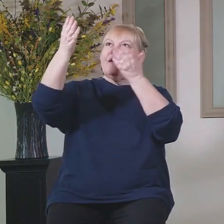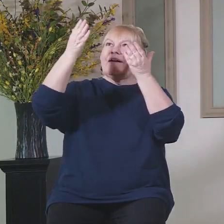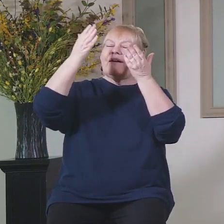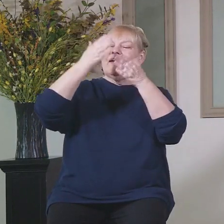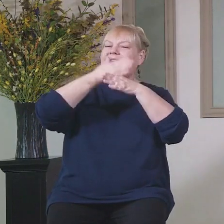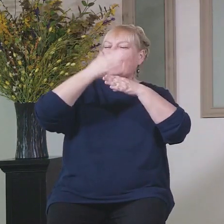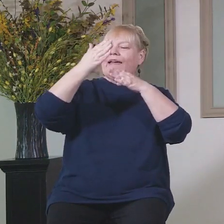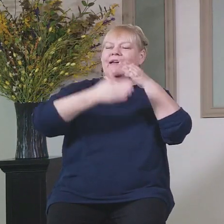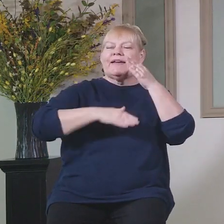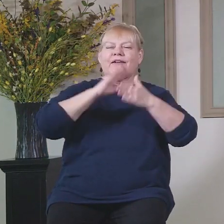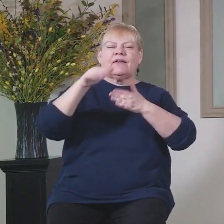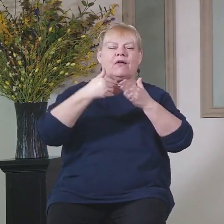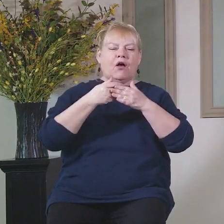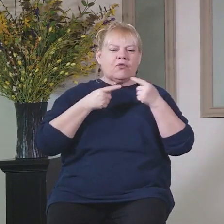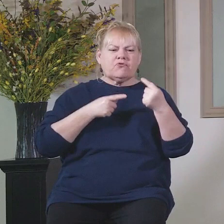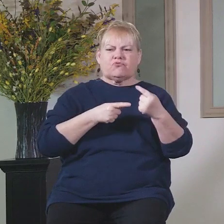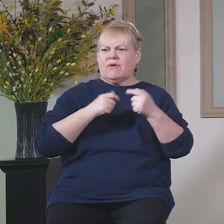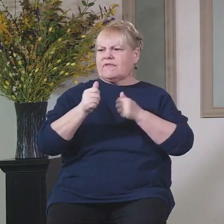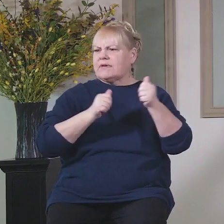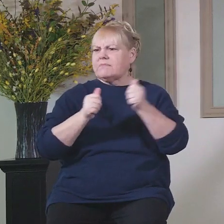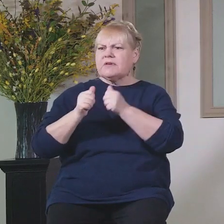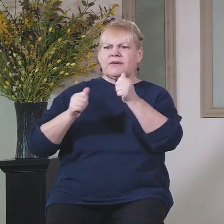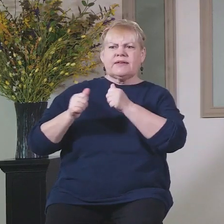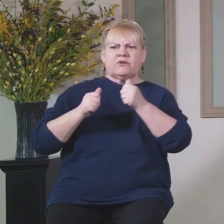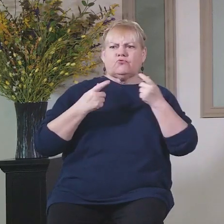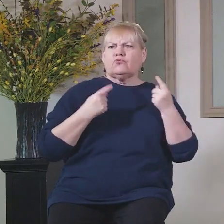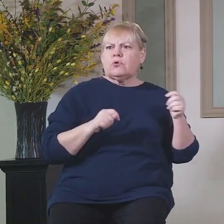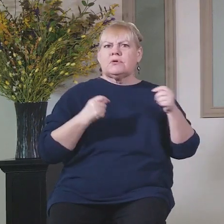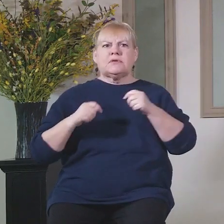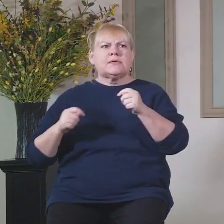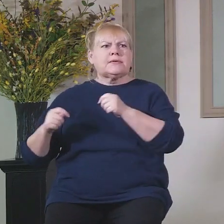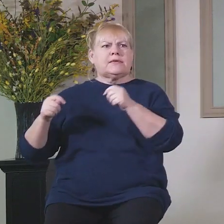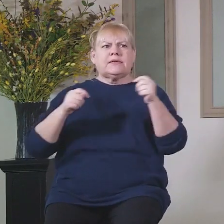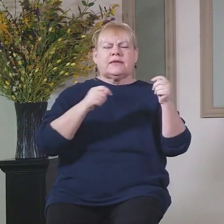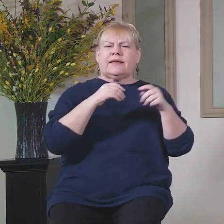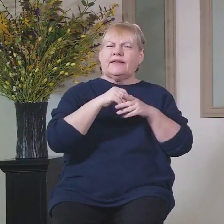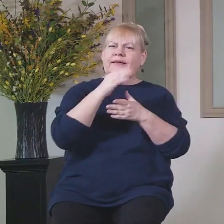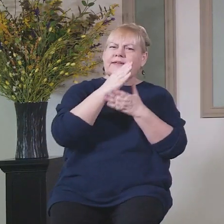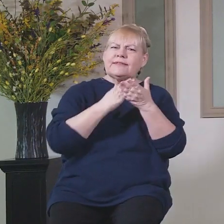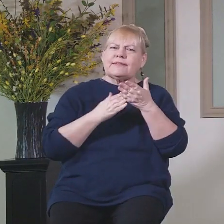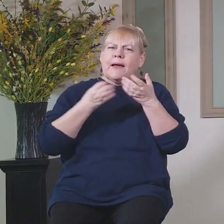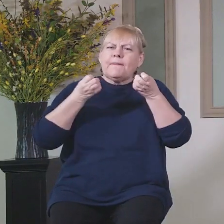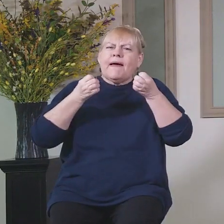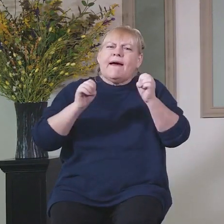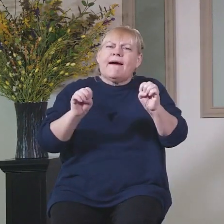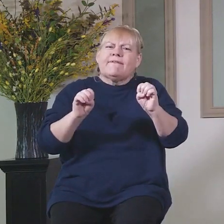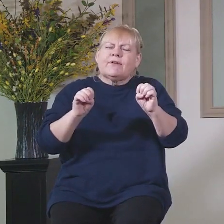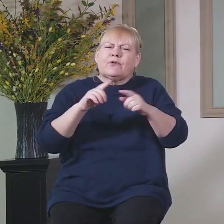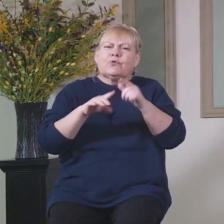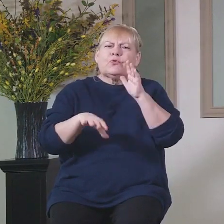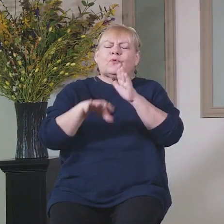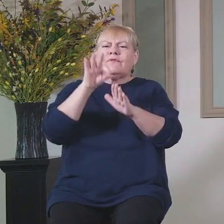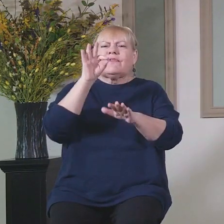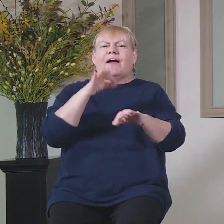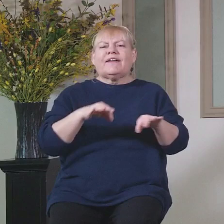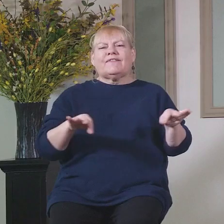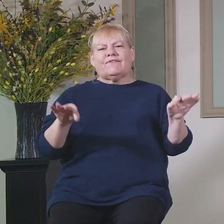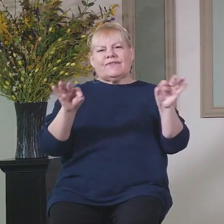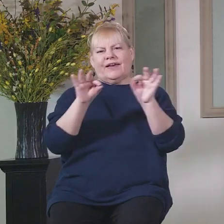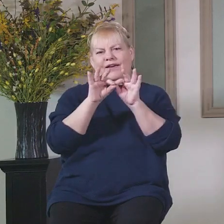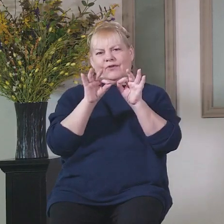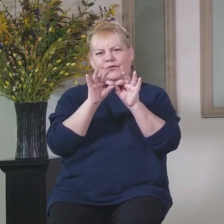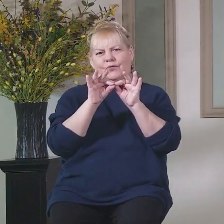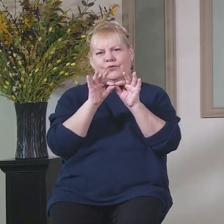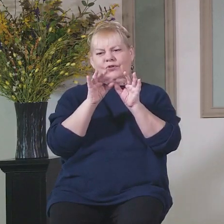that striving and competing and trying in some effort to find value.